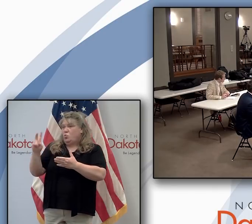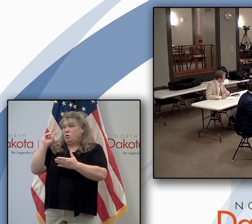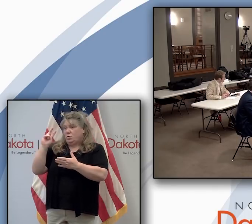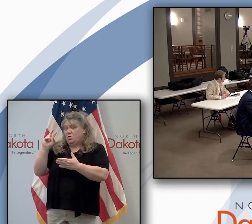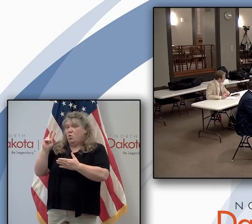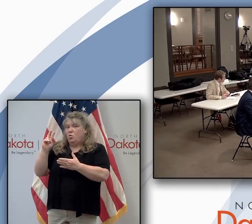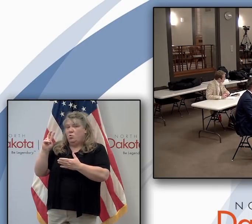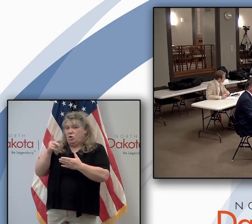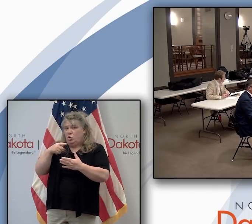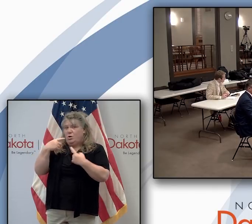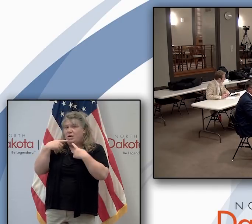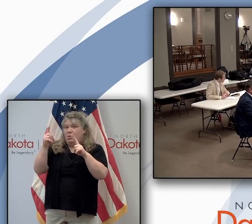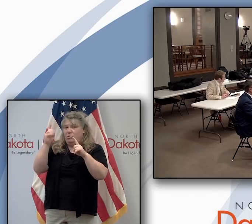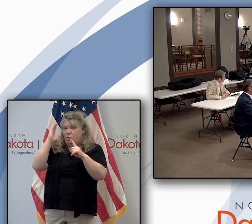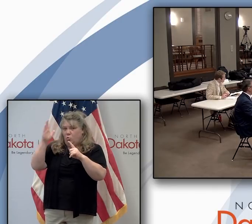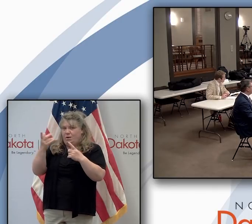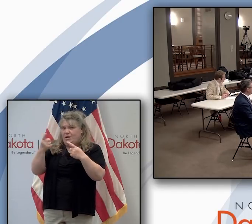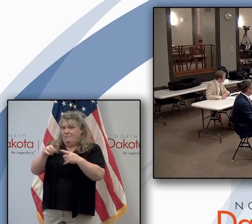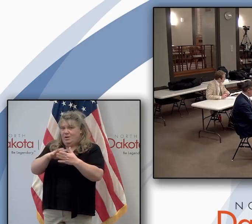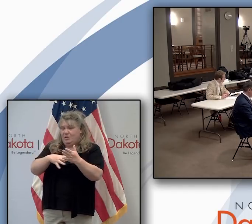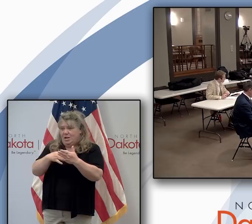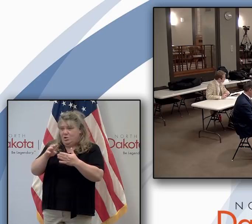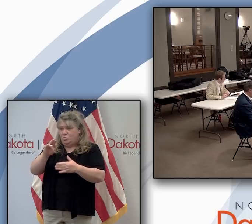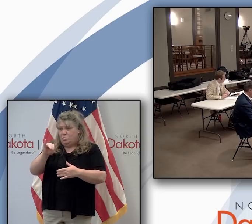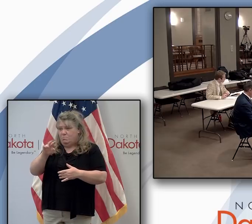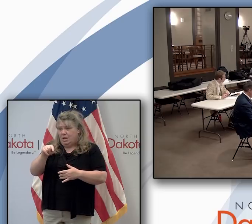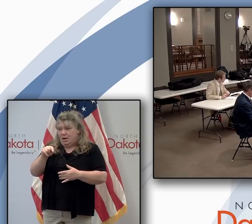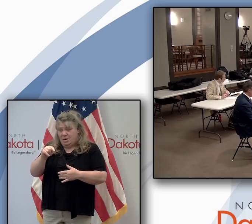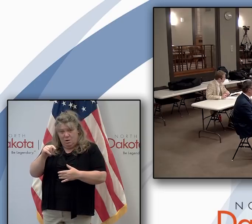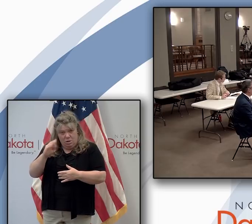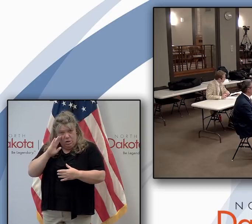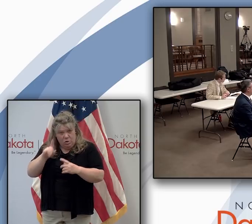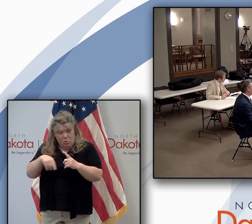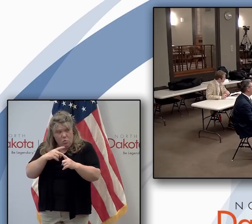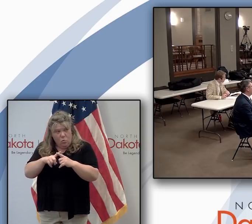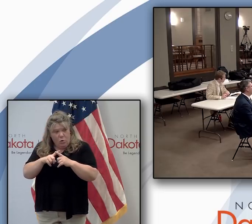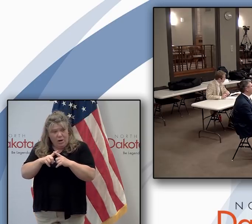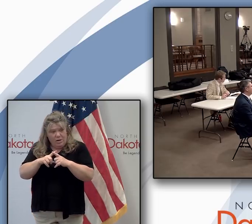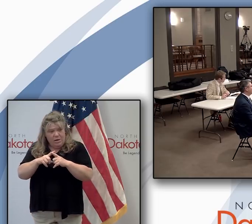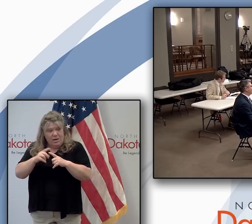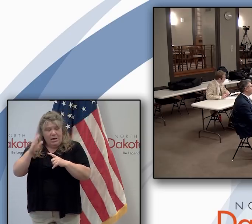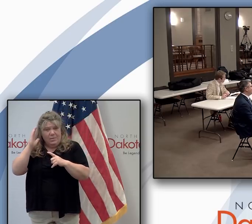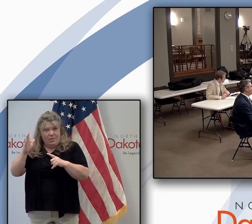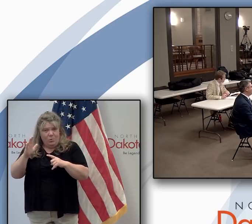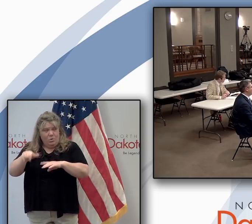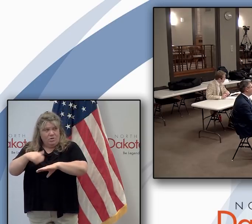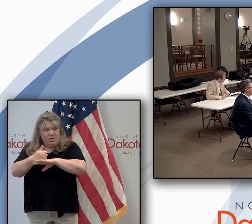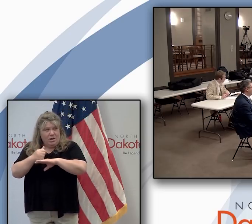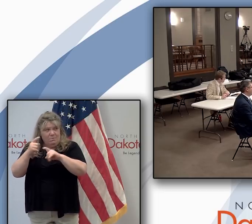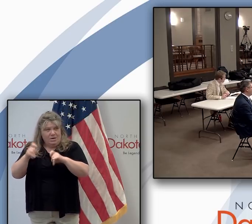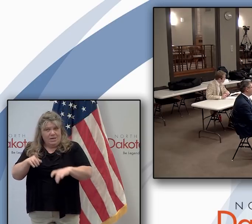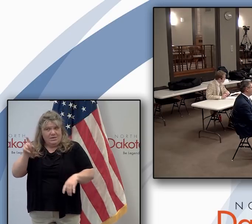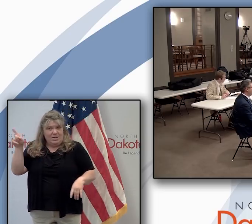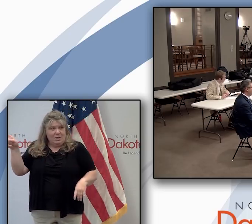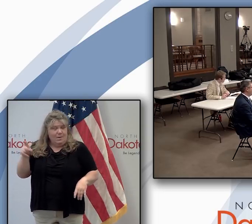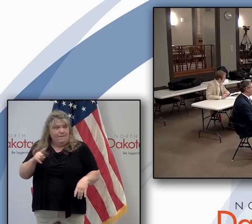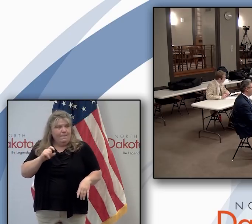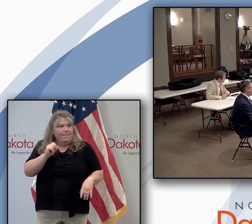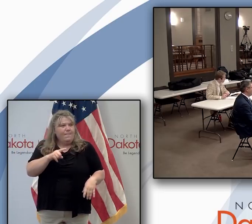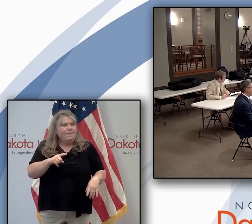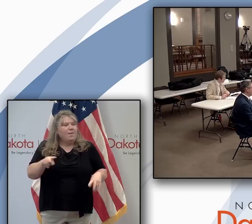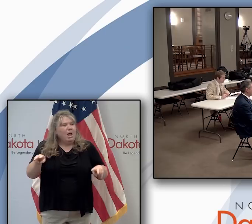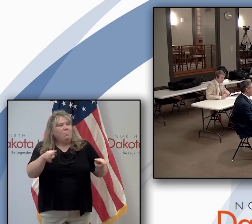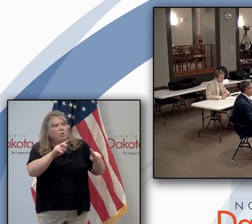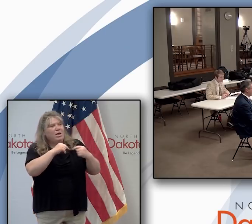be an event scheduled in Minot. Do you have any ideas on when this Sentinel testing event might happen? I'm sort of